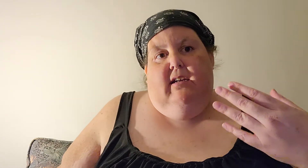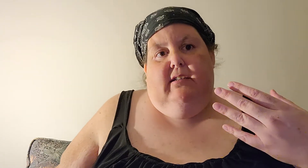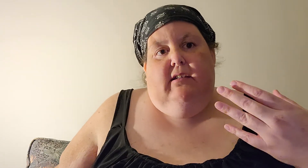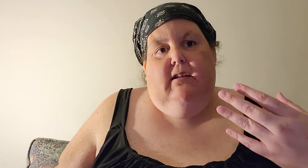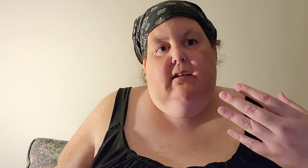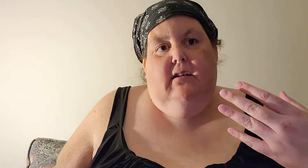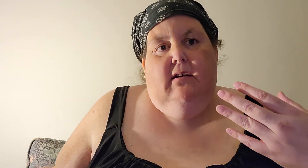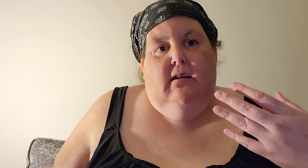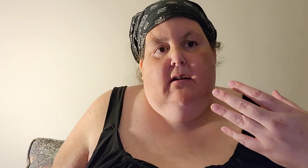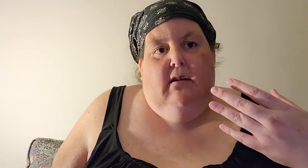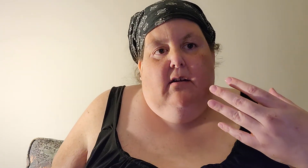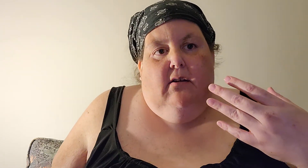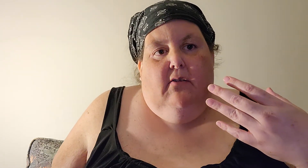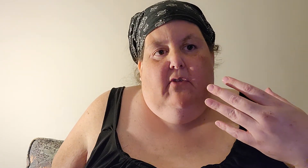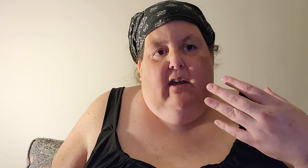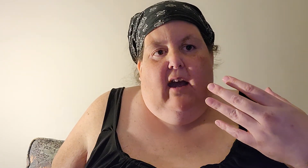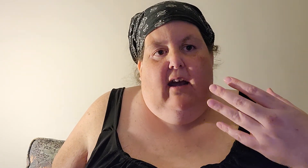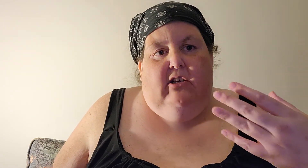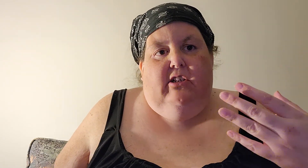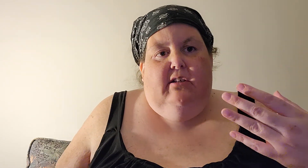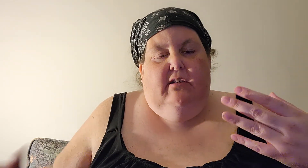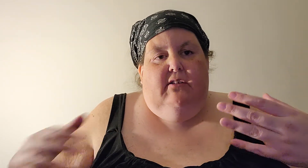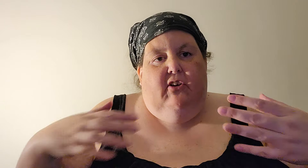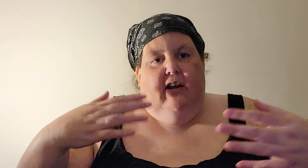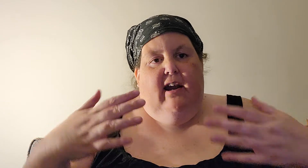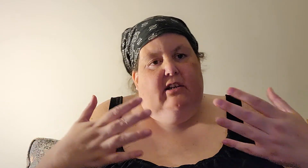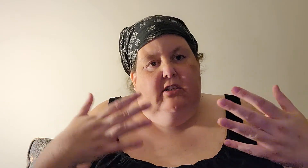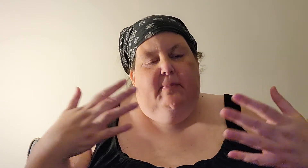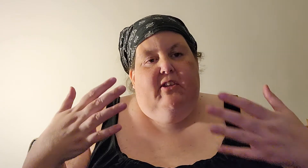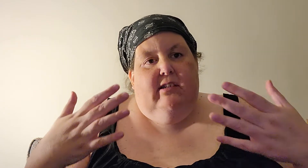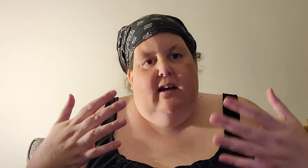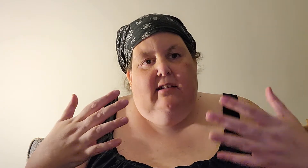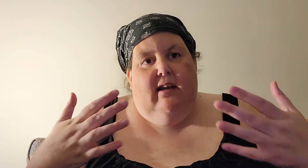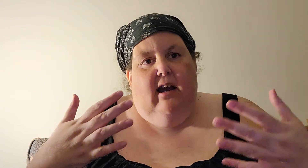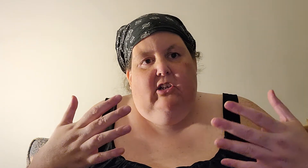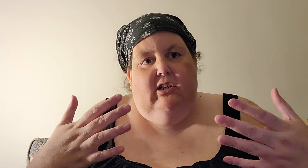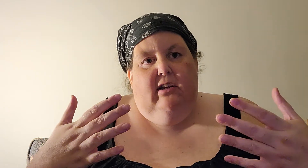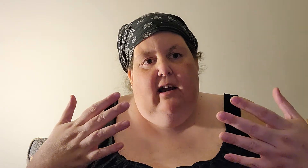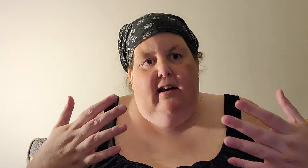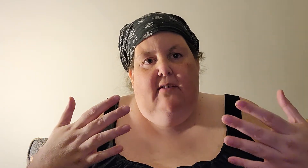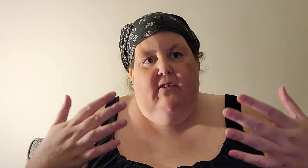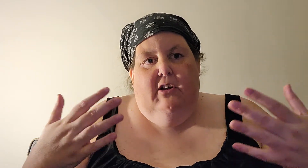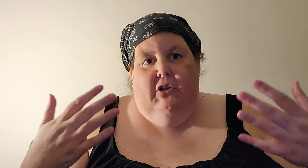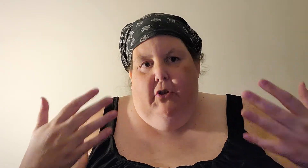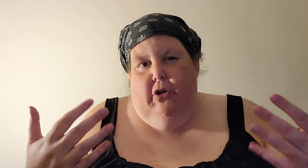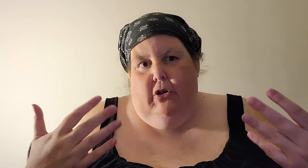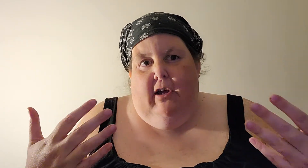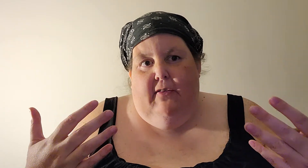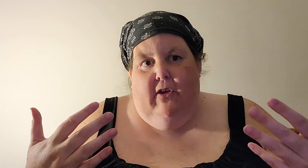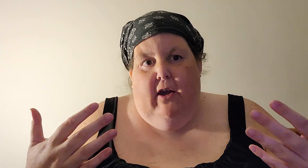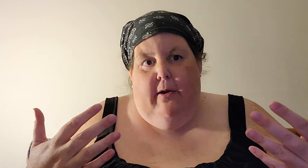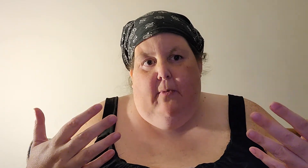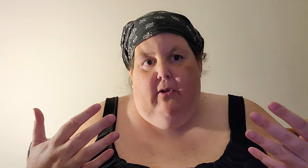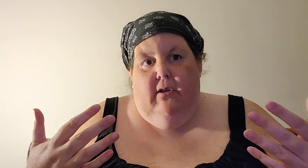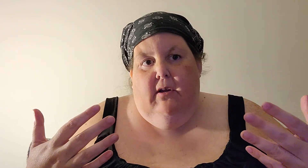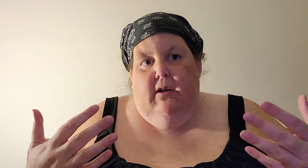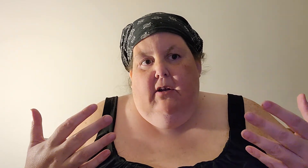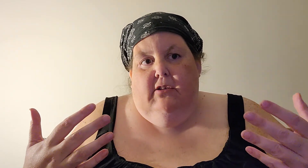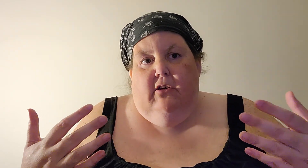is the actions, they're not actions, but the signs actually kind of look like the animal.